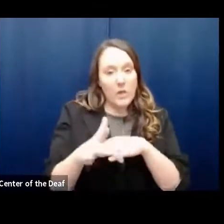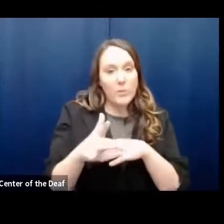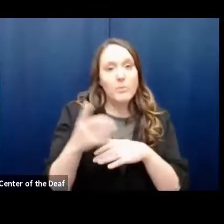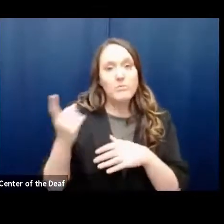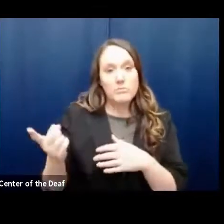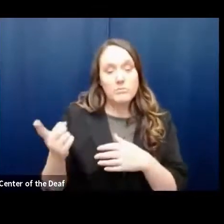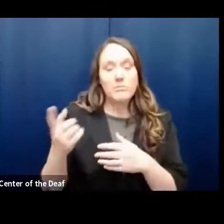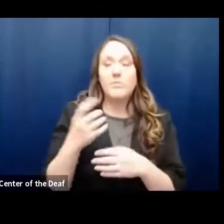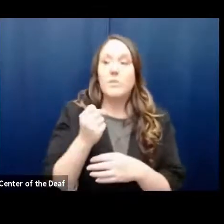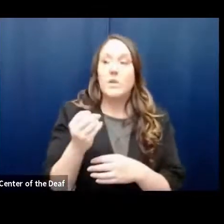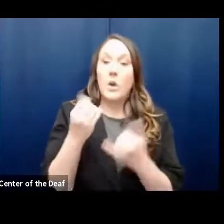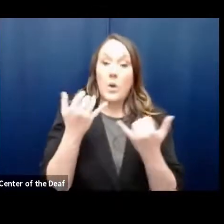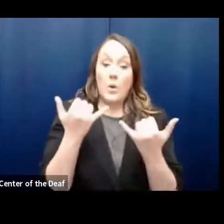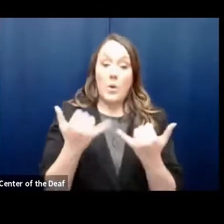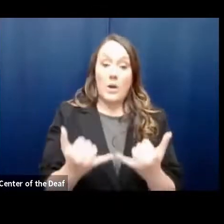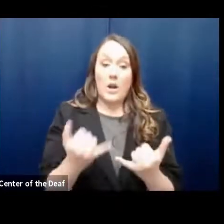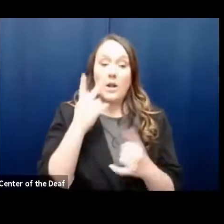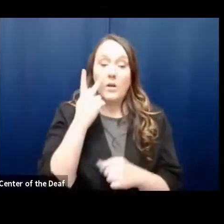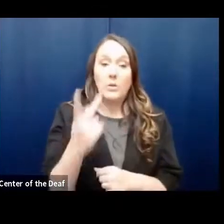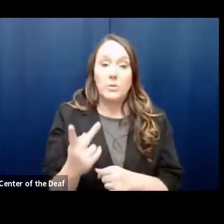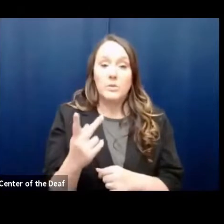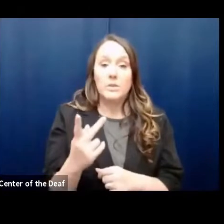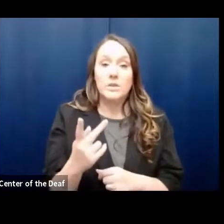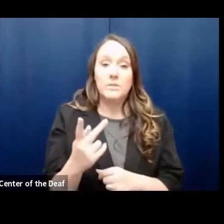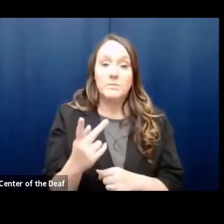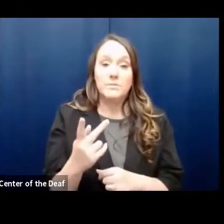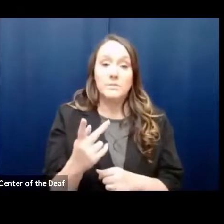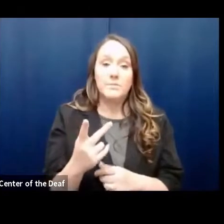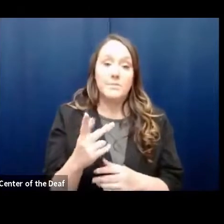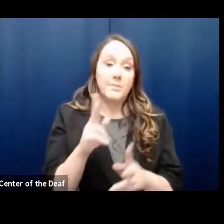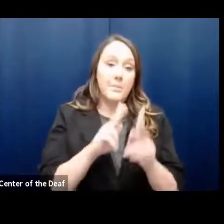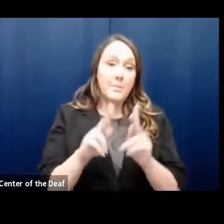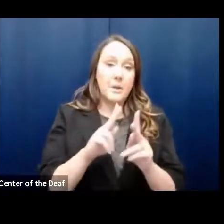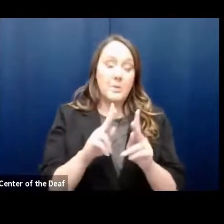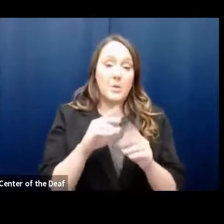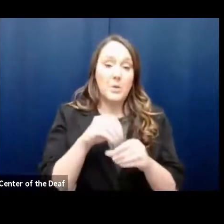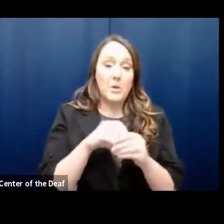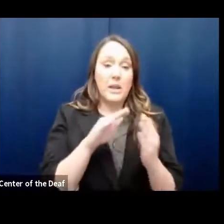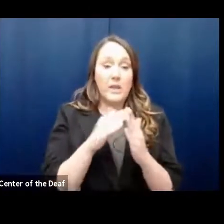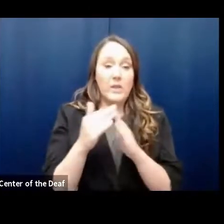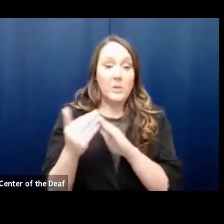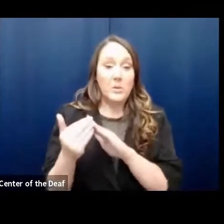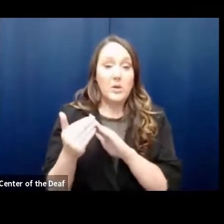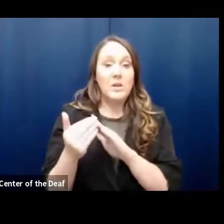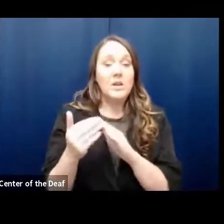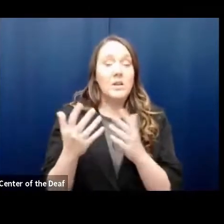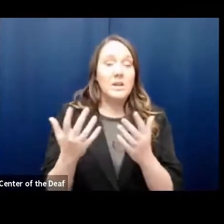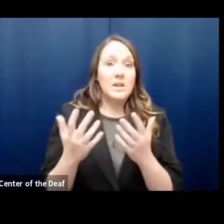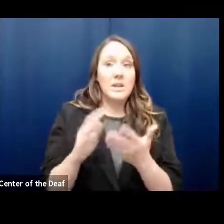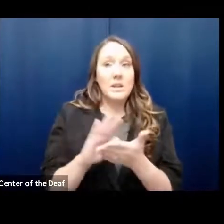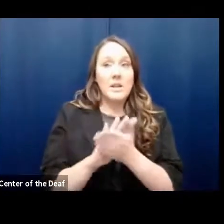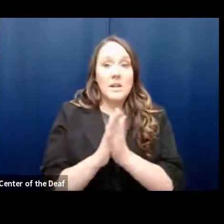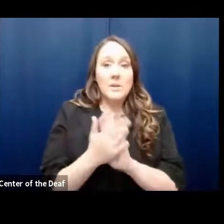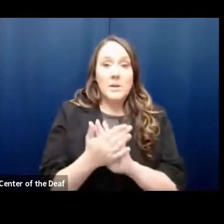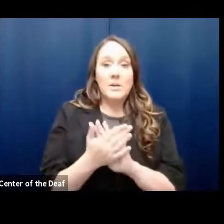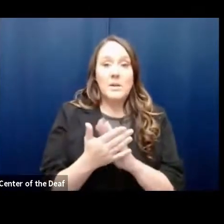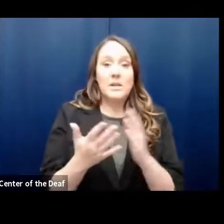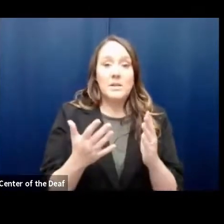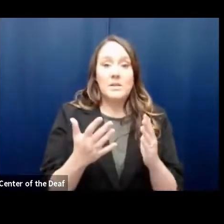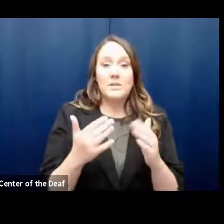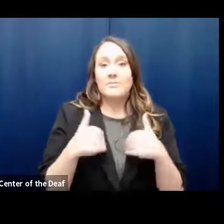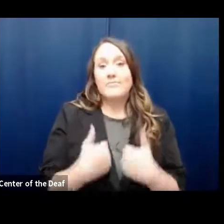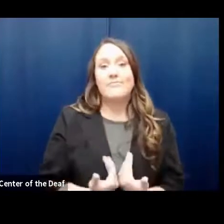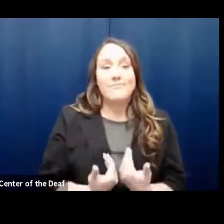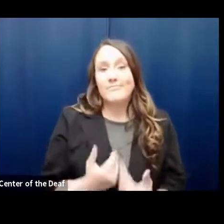What we can see now is that people in our community, I think, are getting they're just